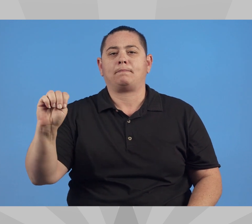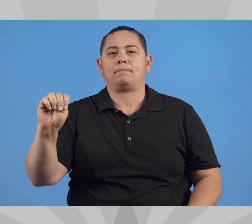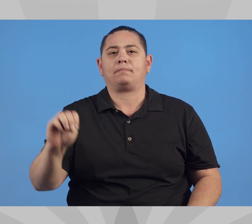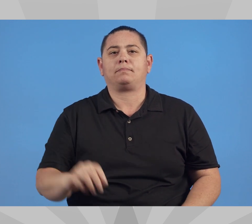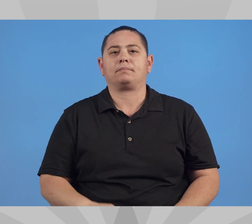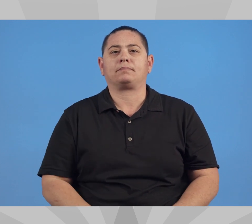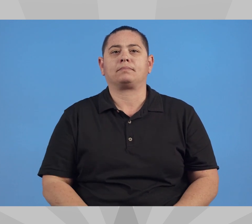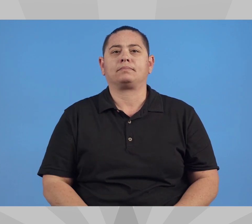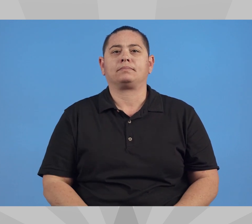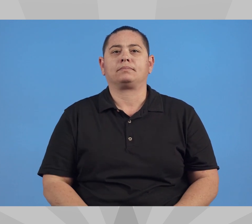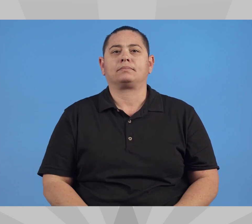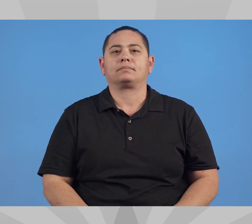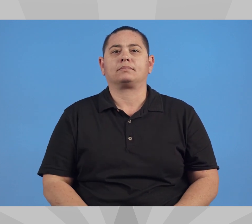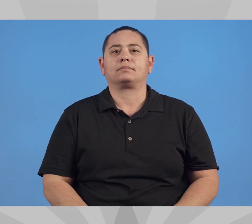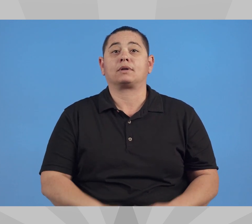www.barbbenetone.com.